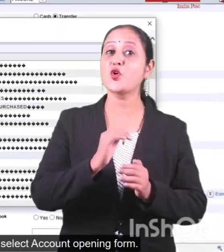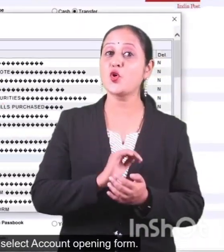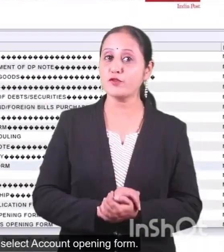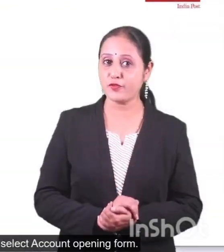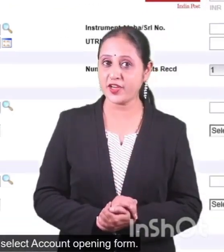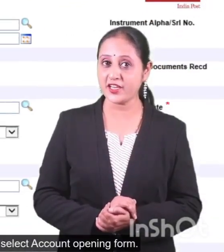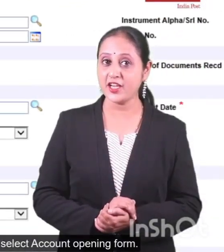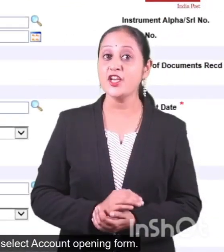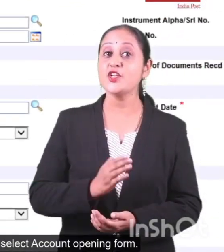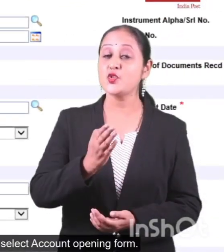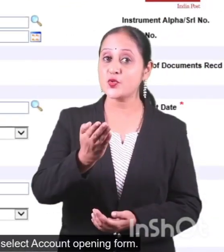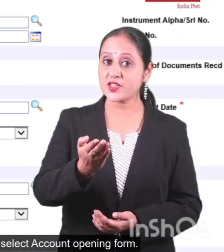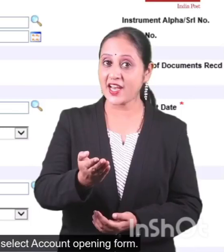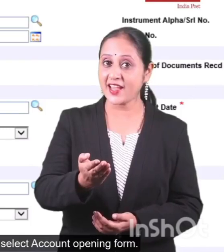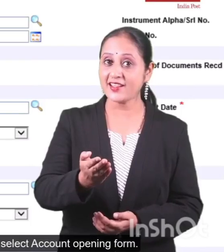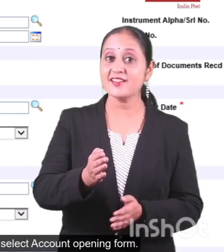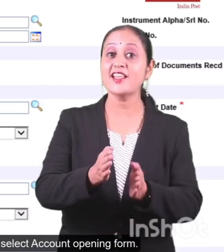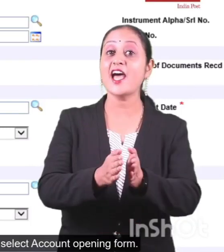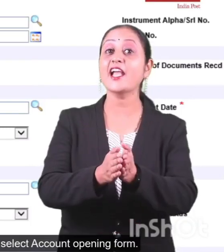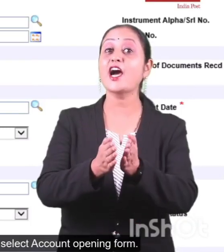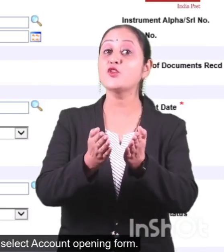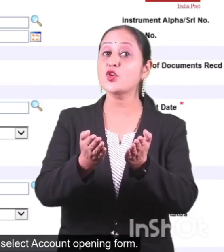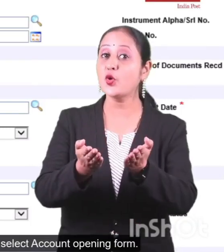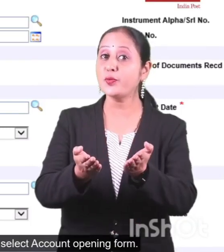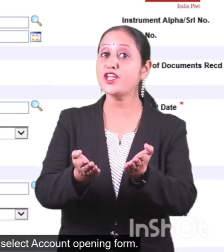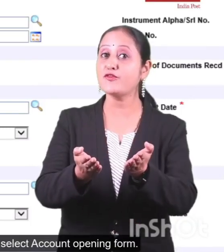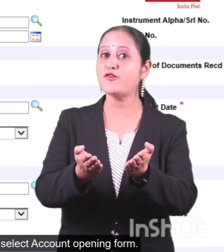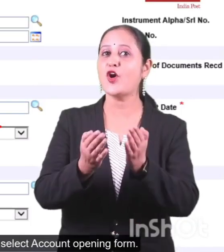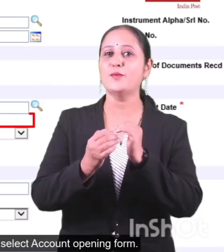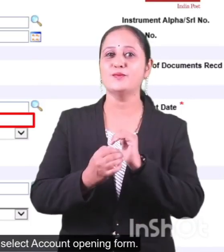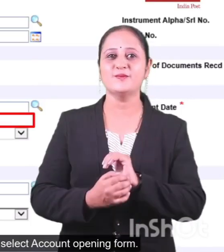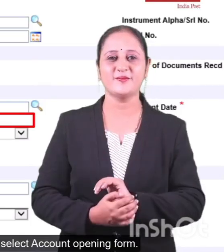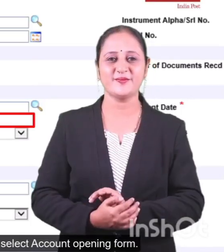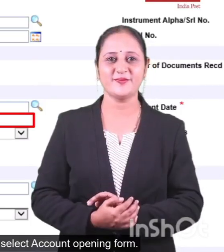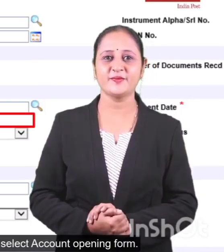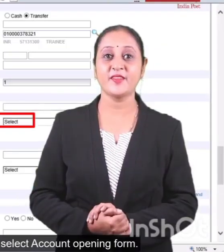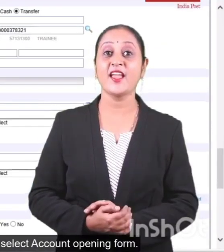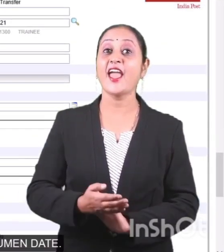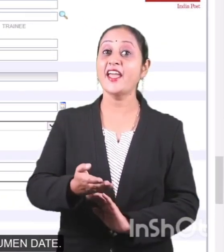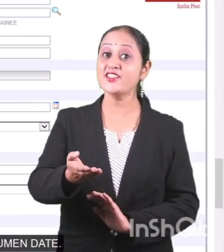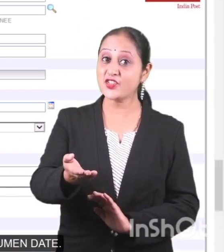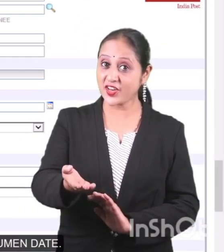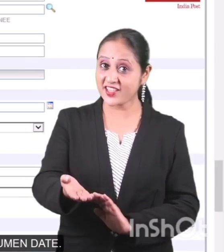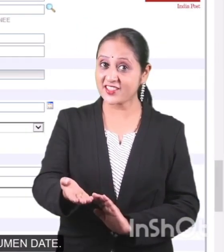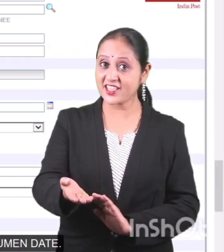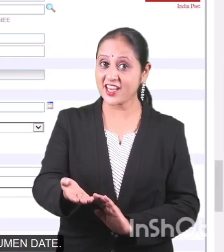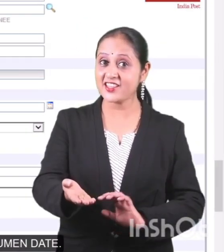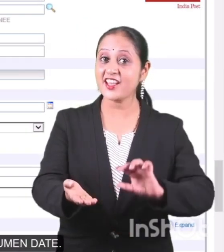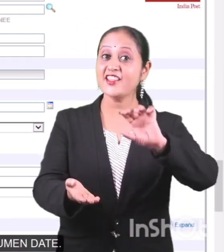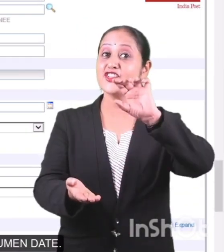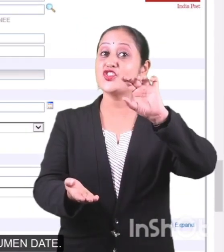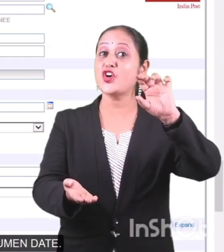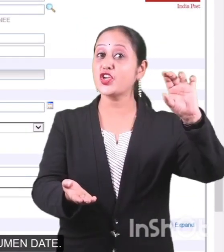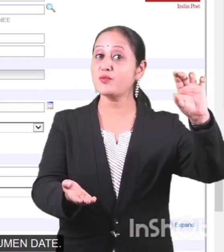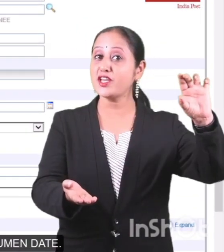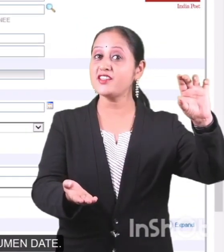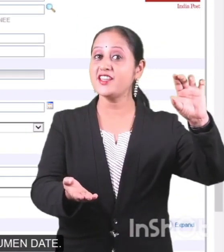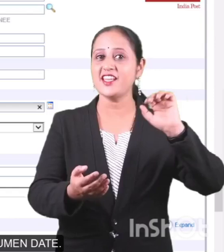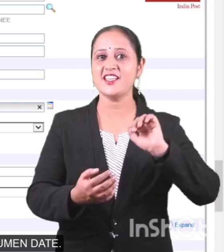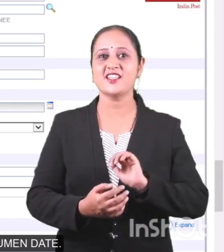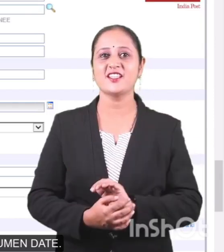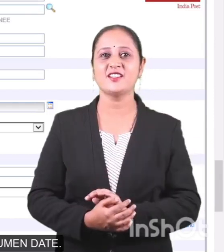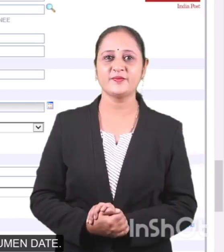in the document code field to select the account opening form. Enter today's date in